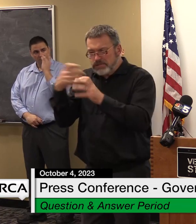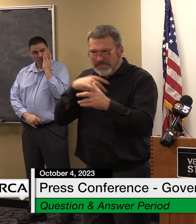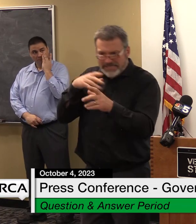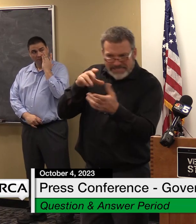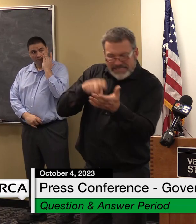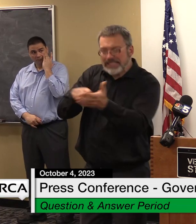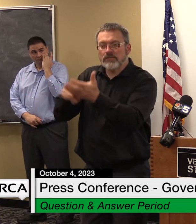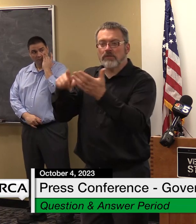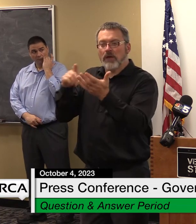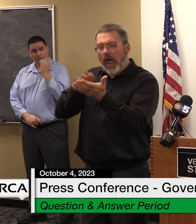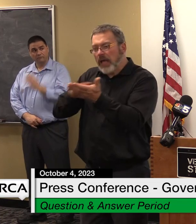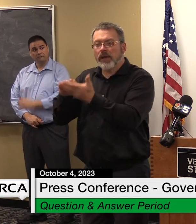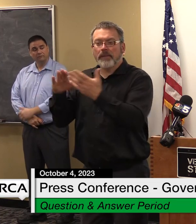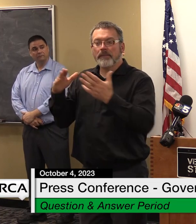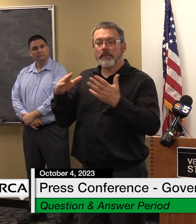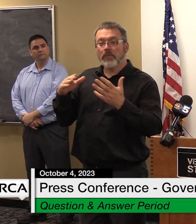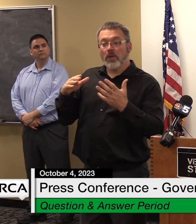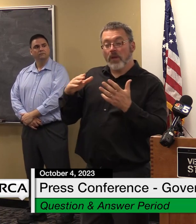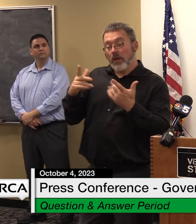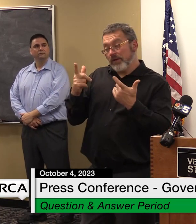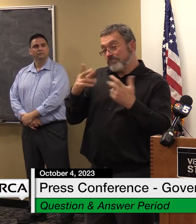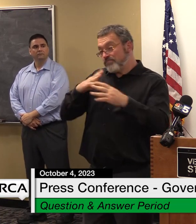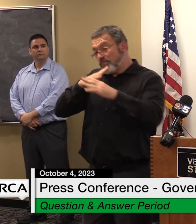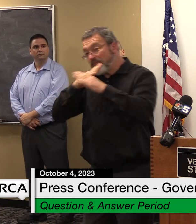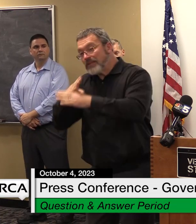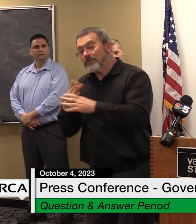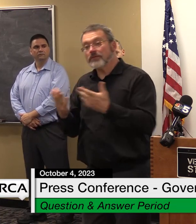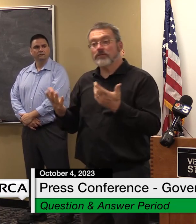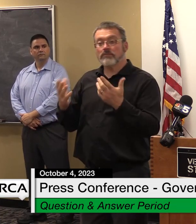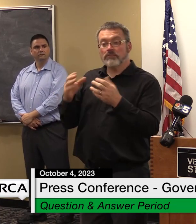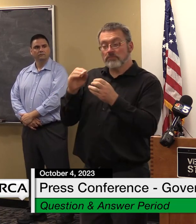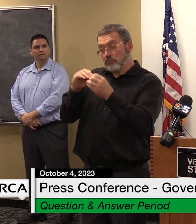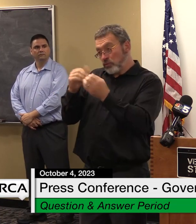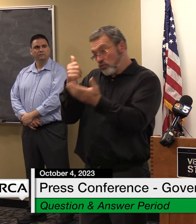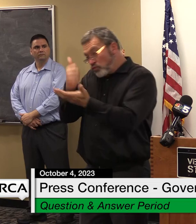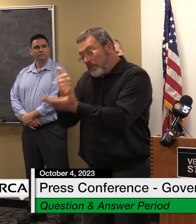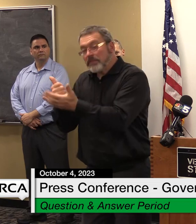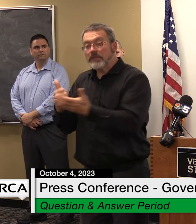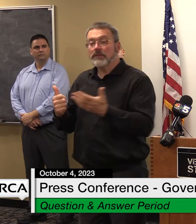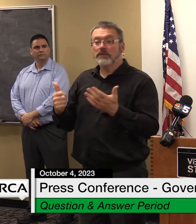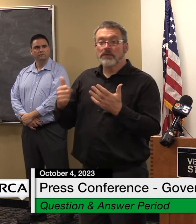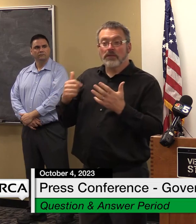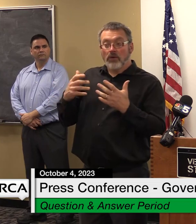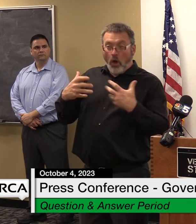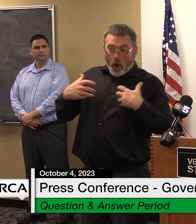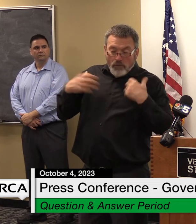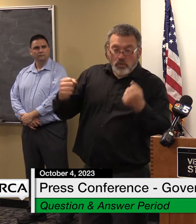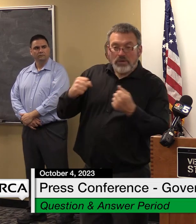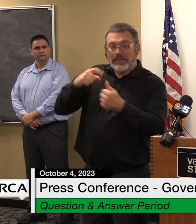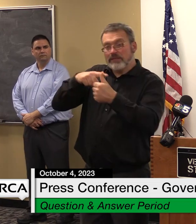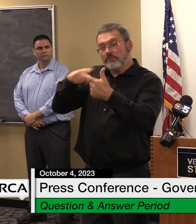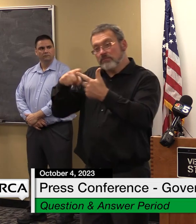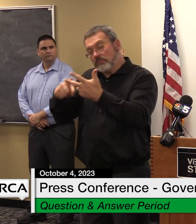we need more prevention, we need more treatment, we need more recovery, and